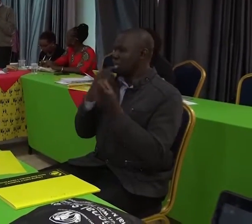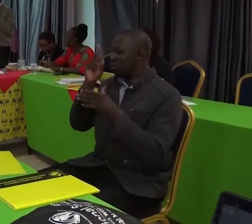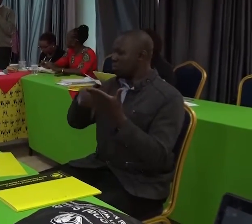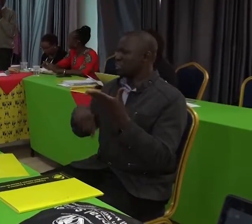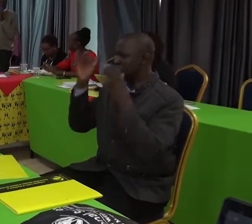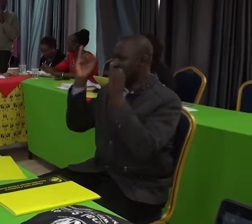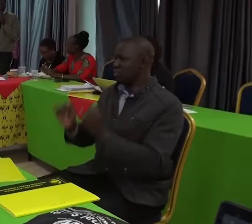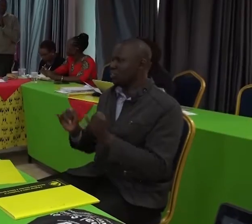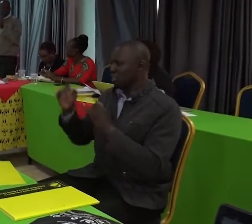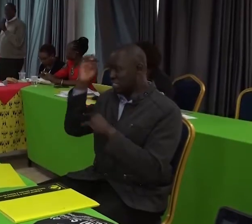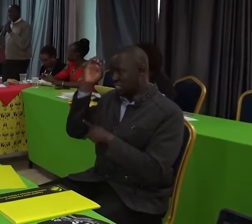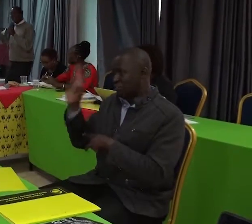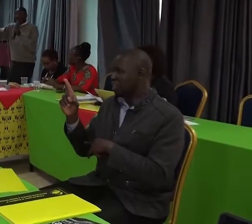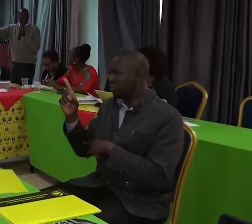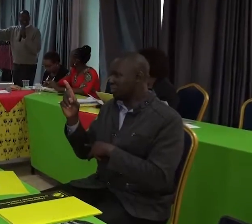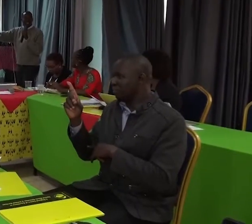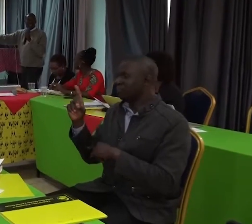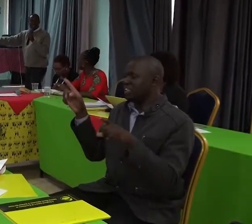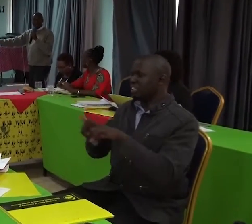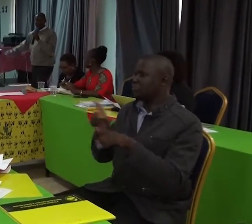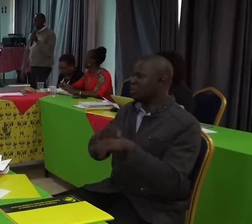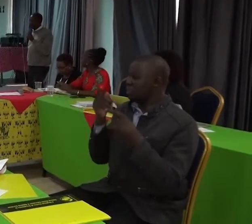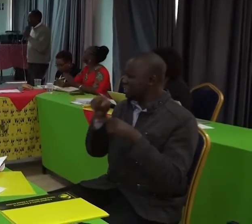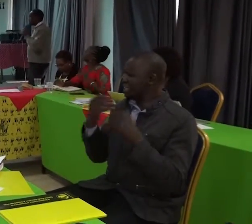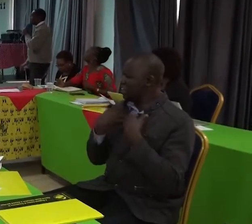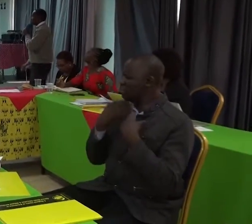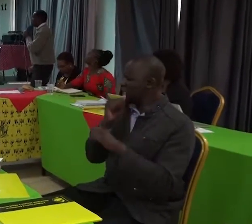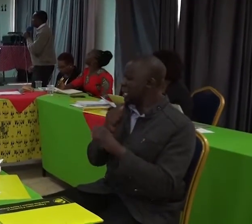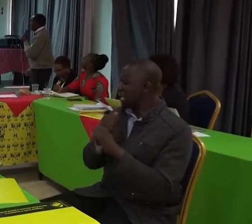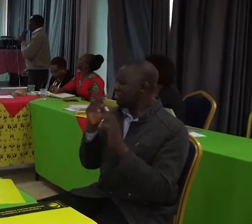to the needs of the learners. Expressly done.